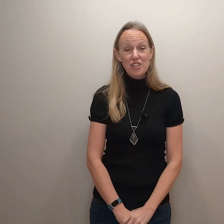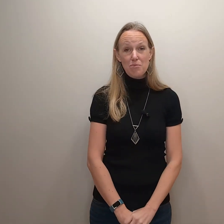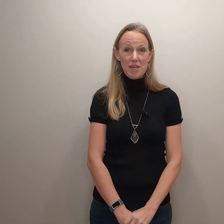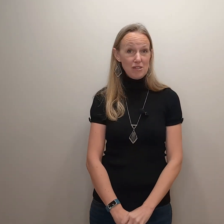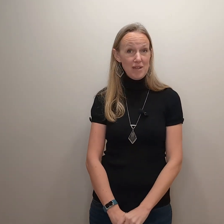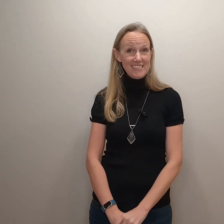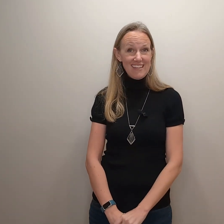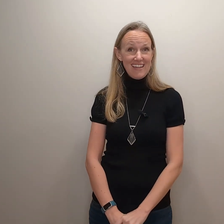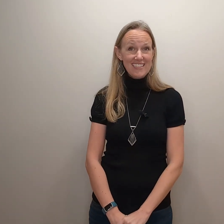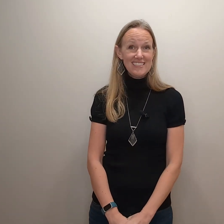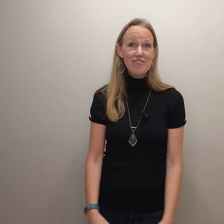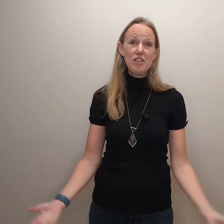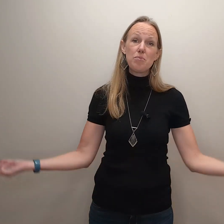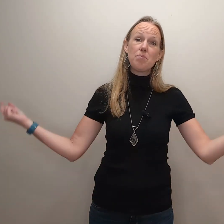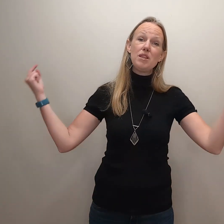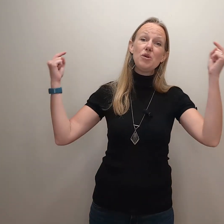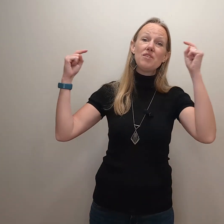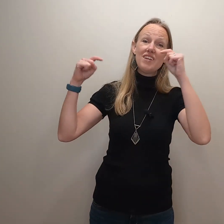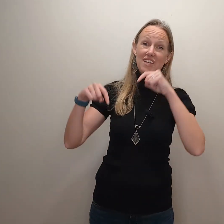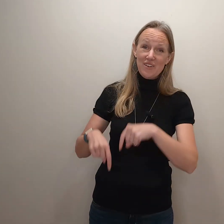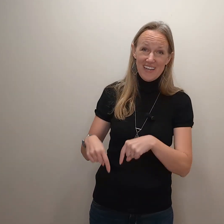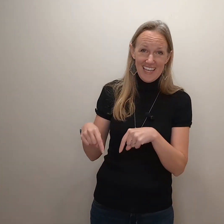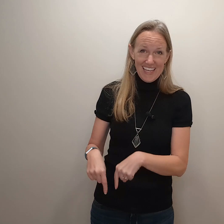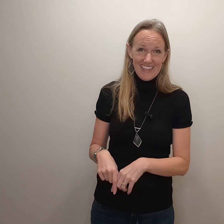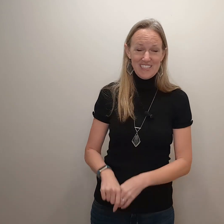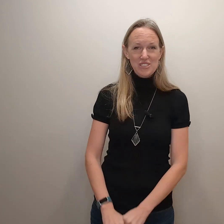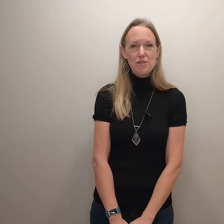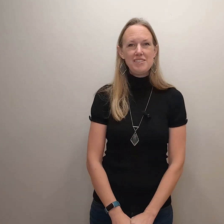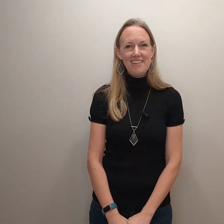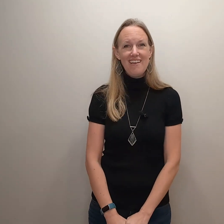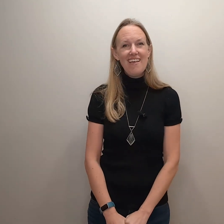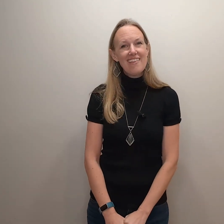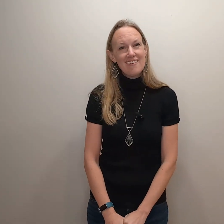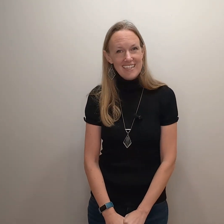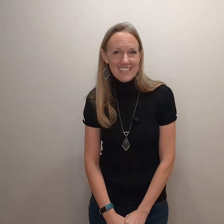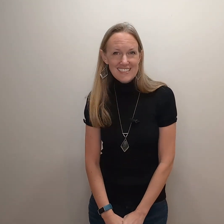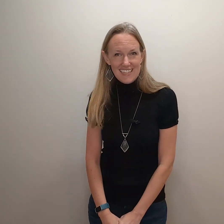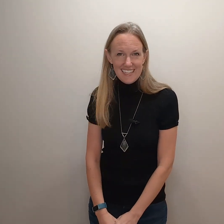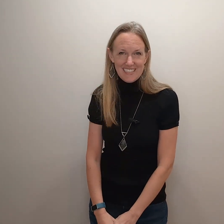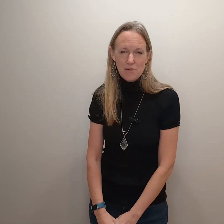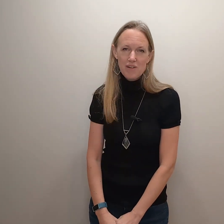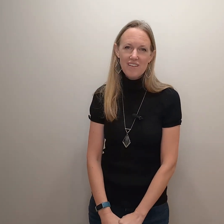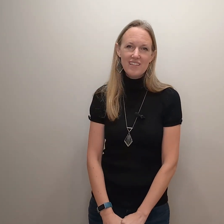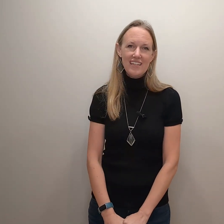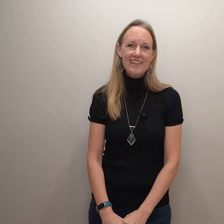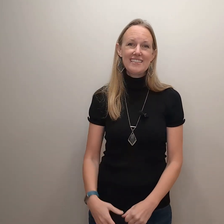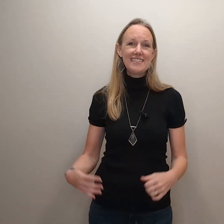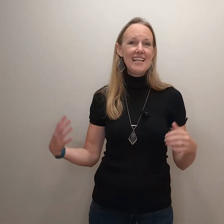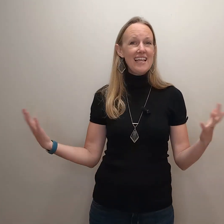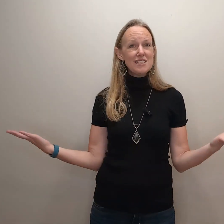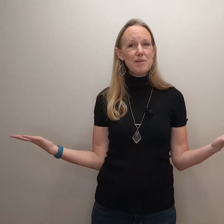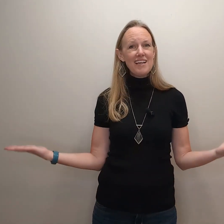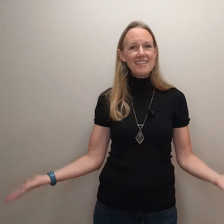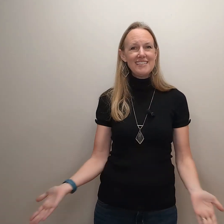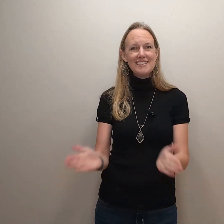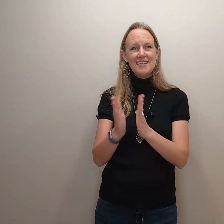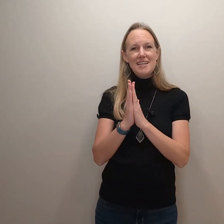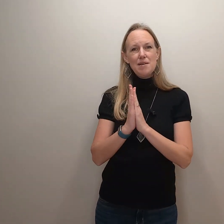to mirror my signs. If you look below the video in the description, there is a link to print out the lyrics. And last but not least,